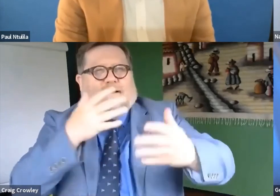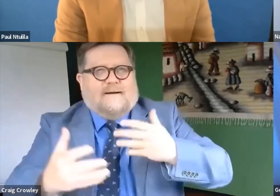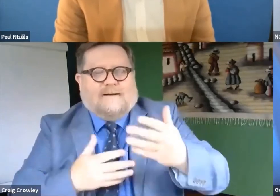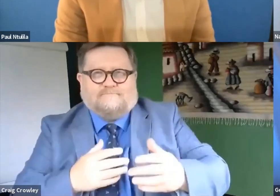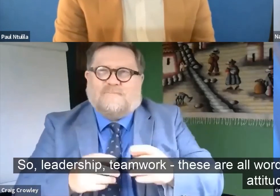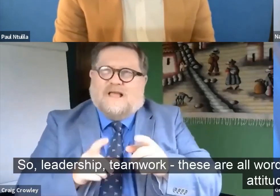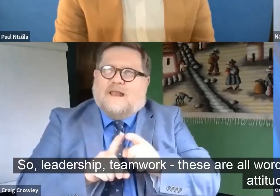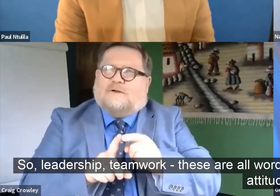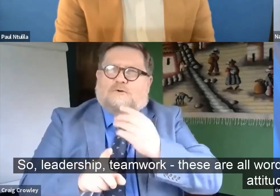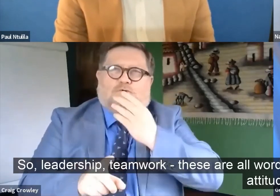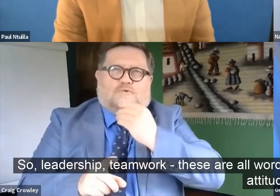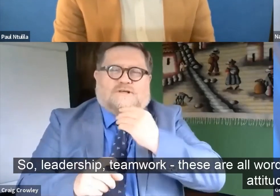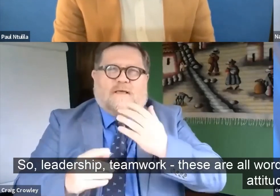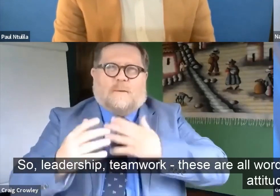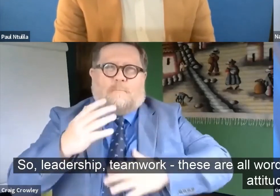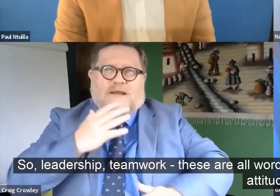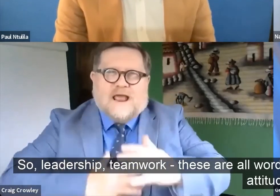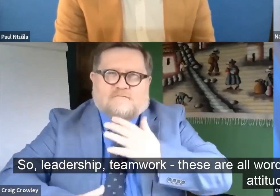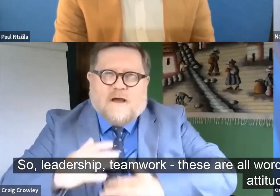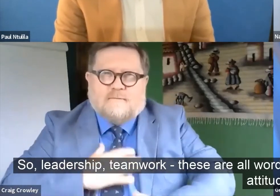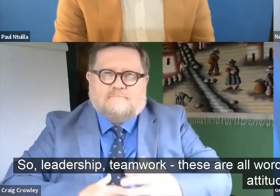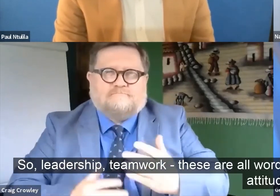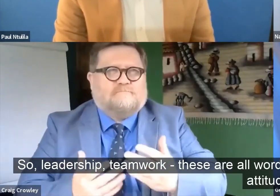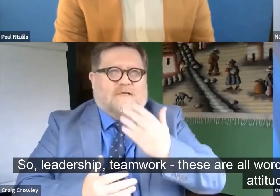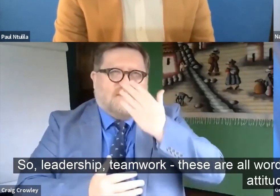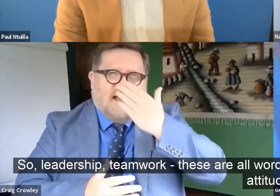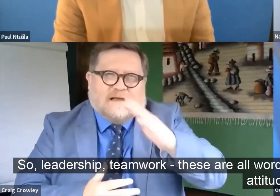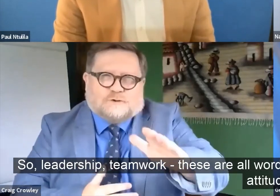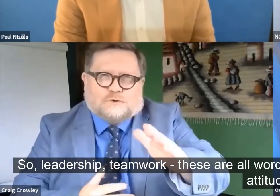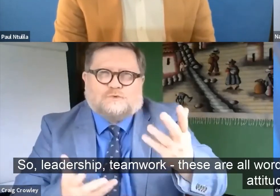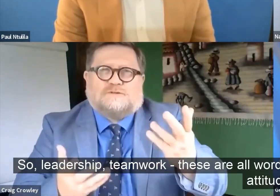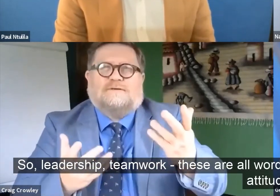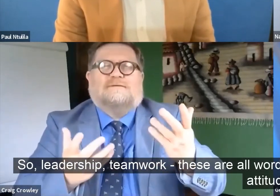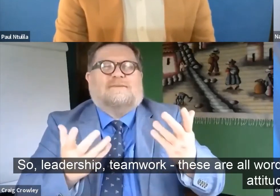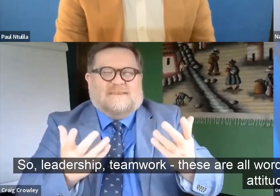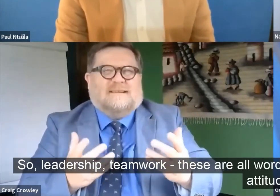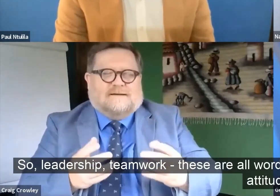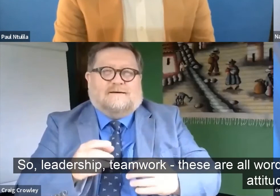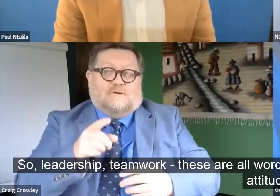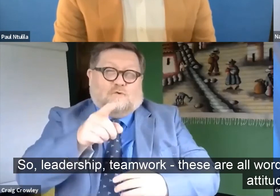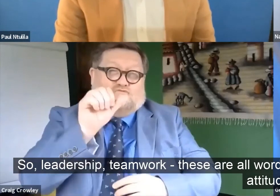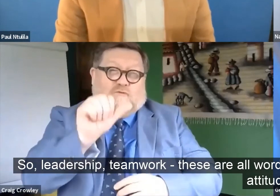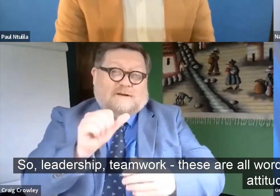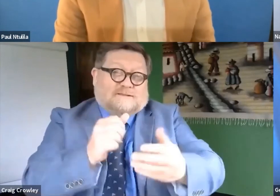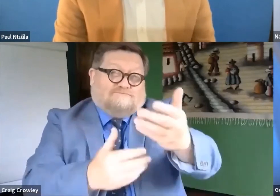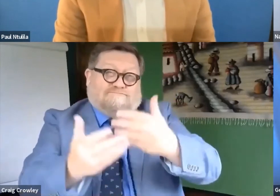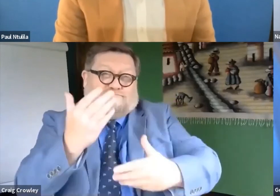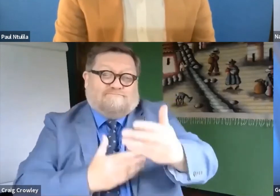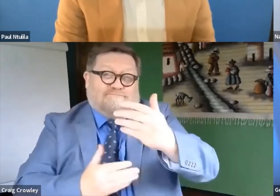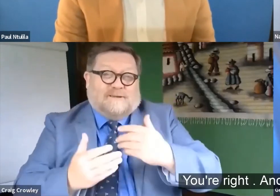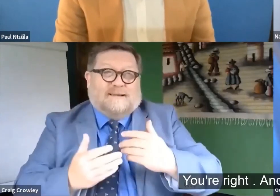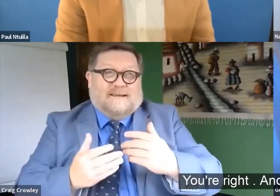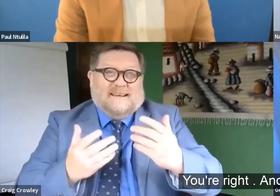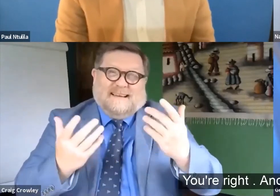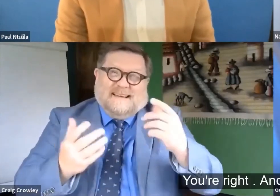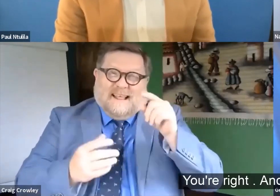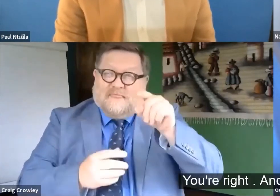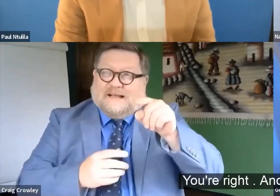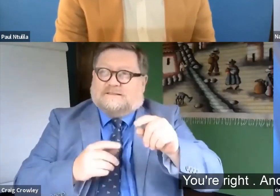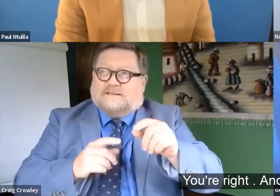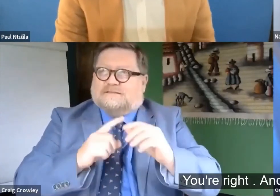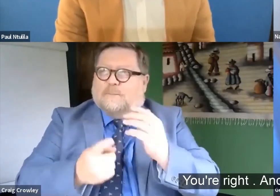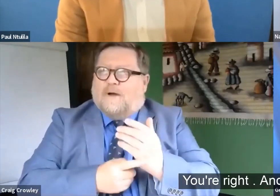So leadership, teamwork, these are all words that we need. It includes behaviours and attitudes. You're right in